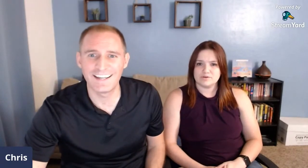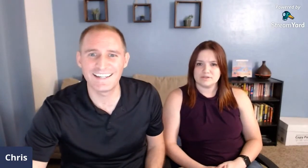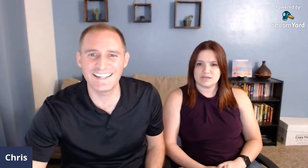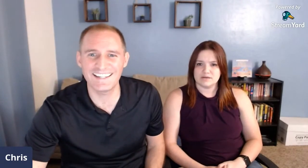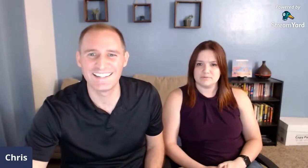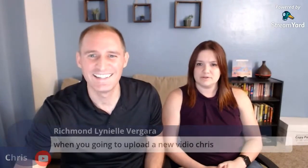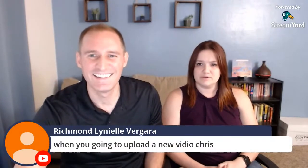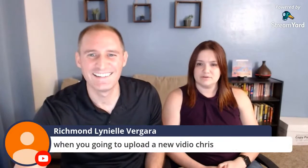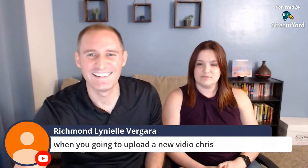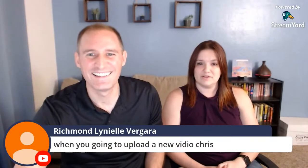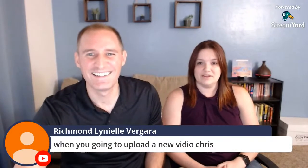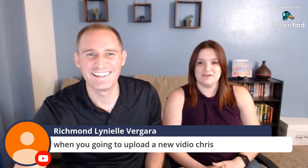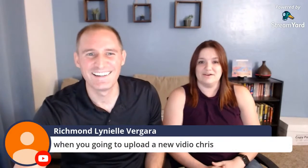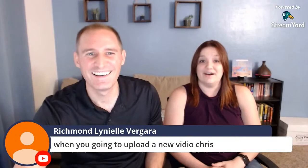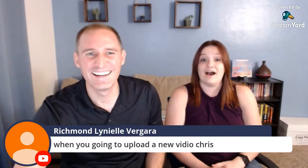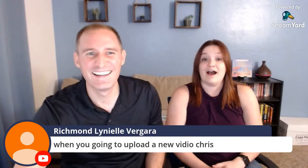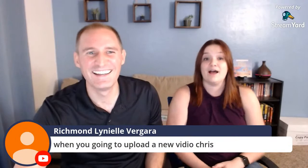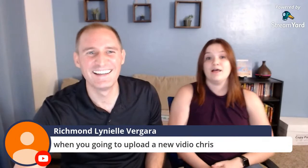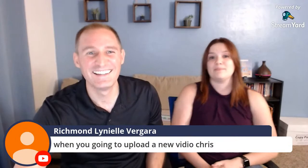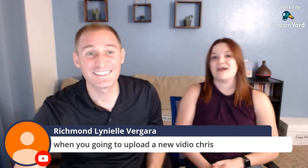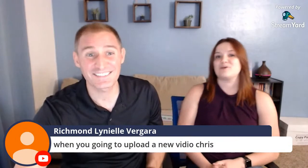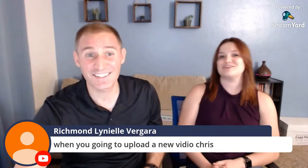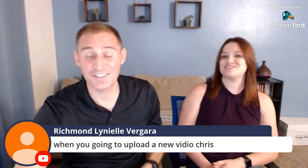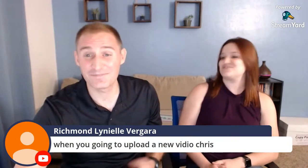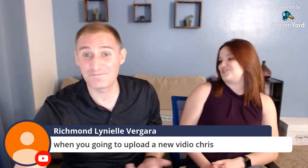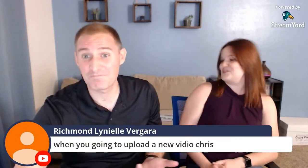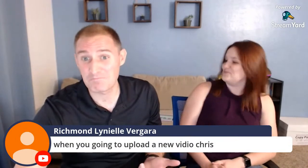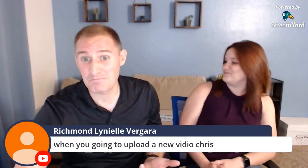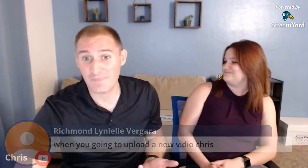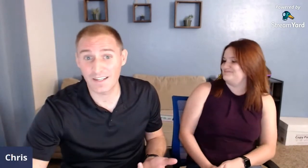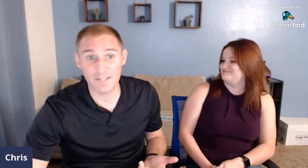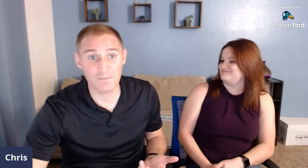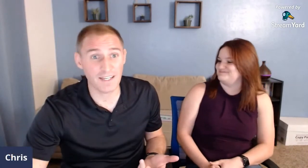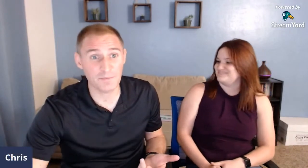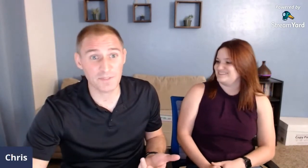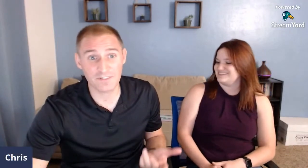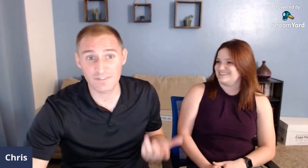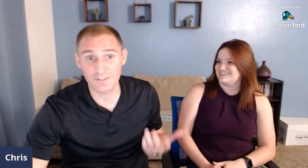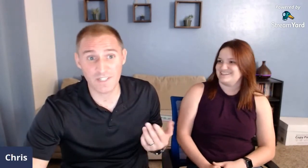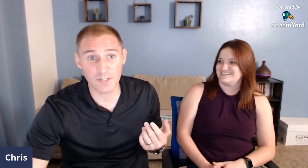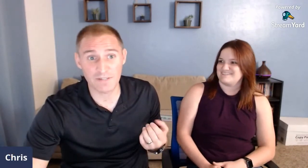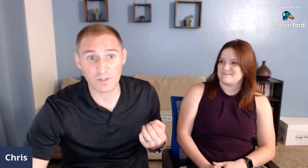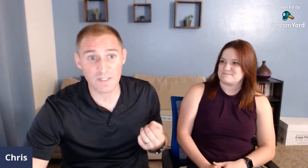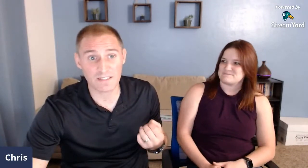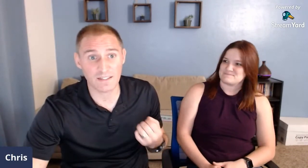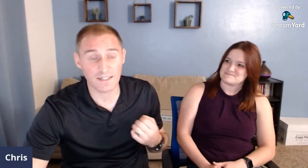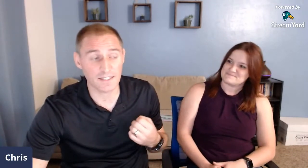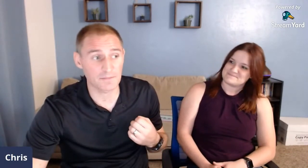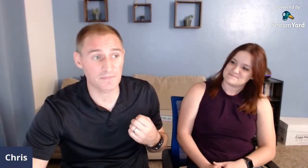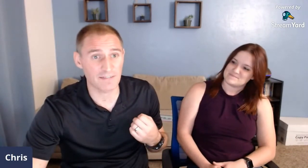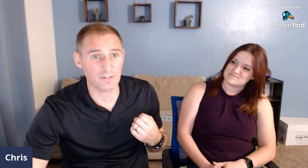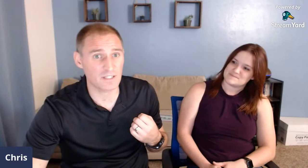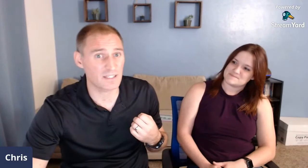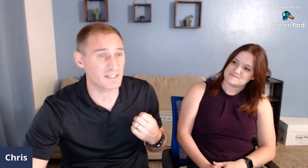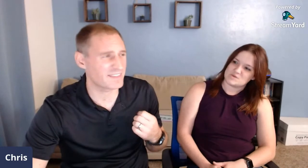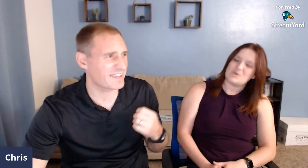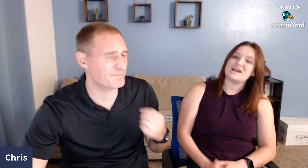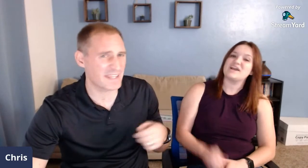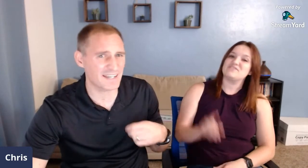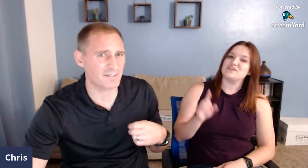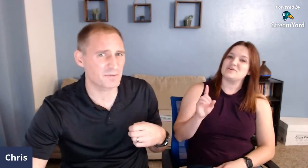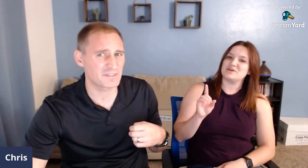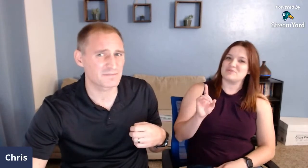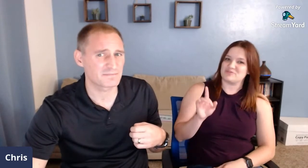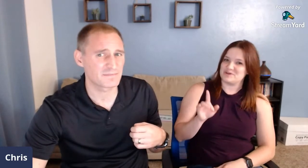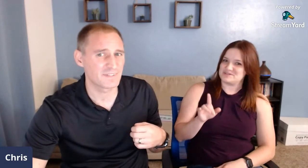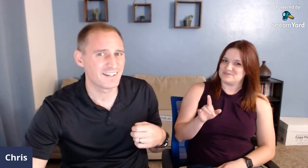When are you going to upload new video? That question's for you. I upload a new video every week. What